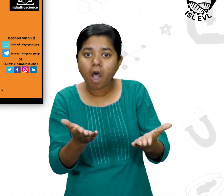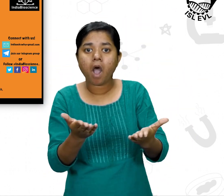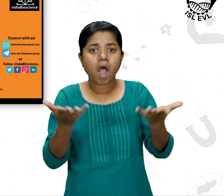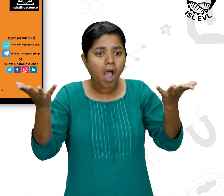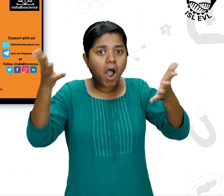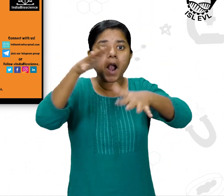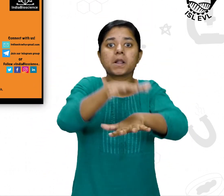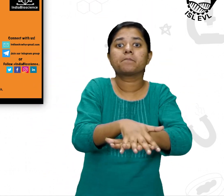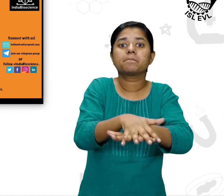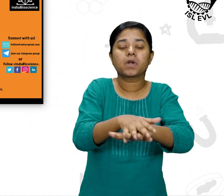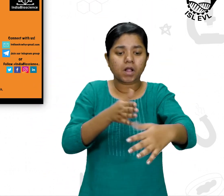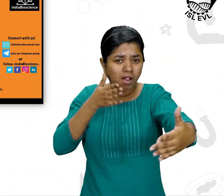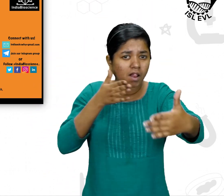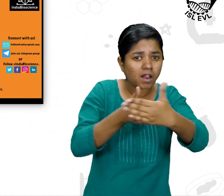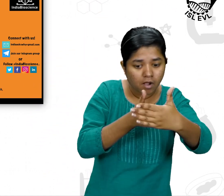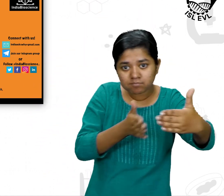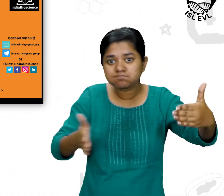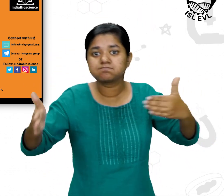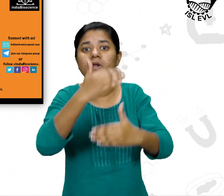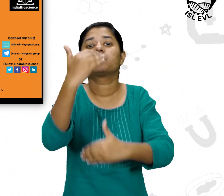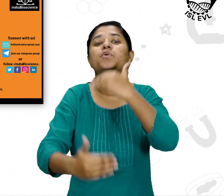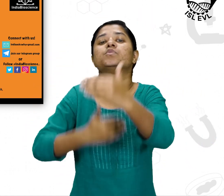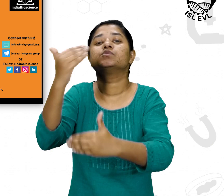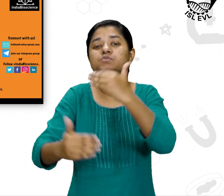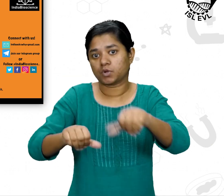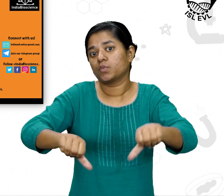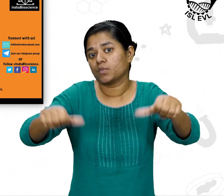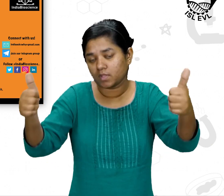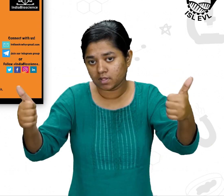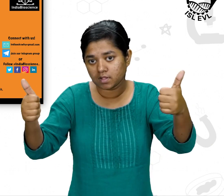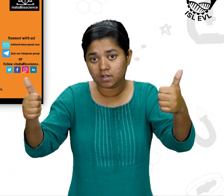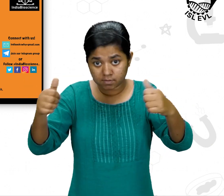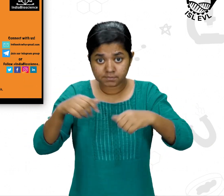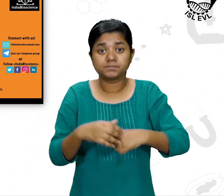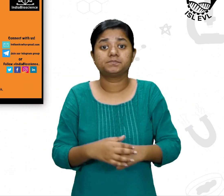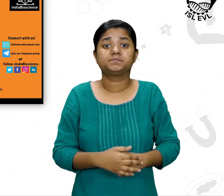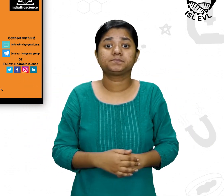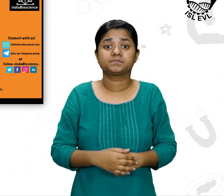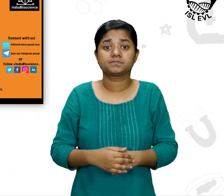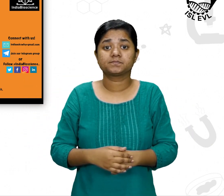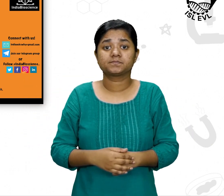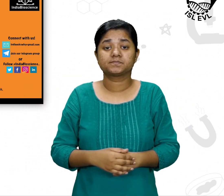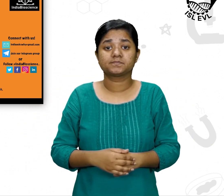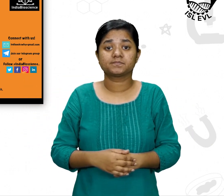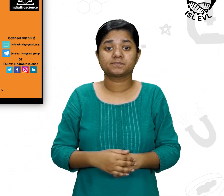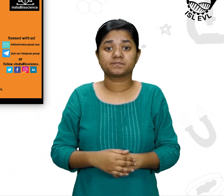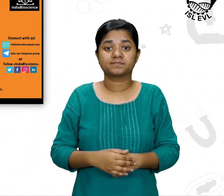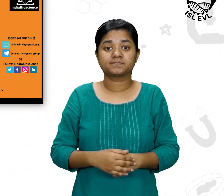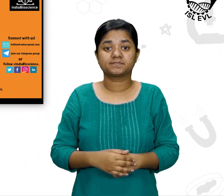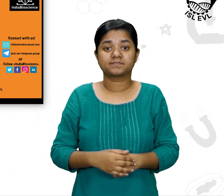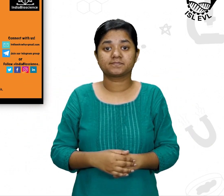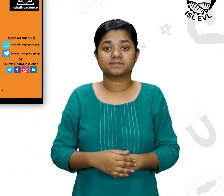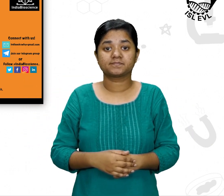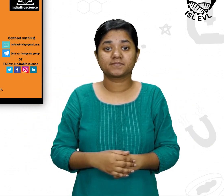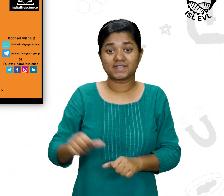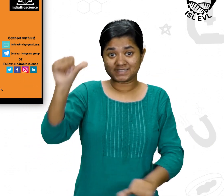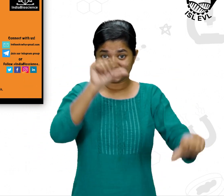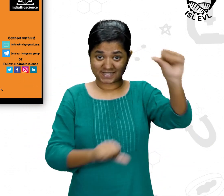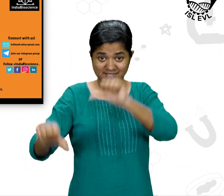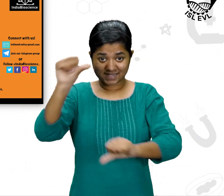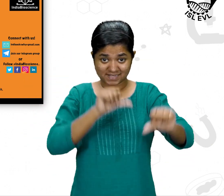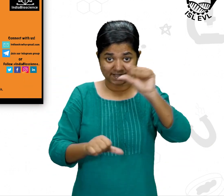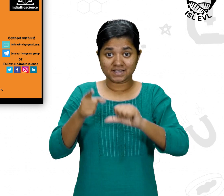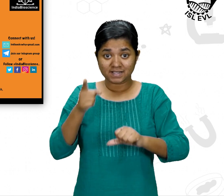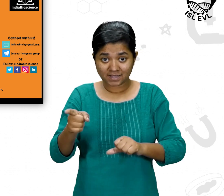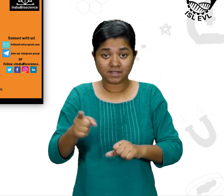idea, that the actual information will inform you, right? So actually failure is one of your best friends in science, so